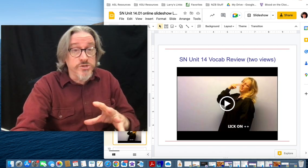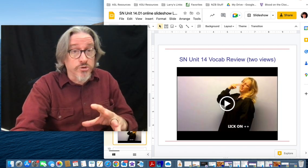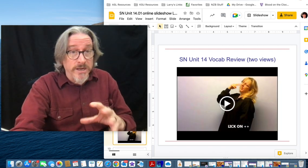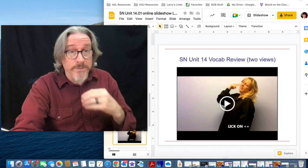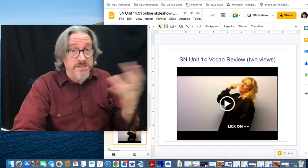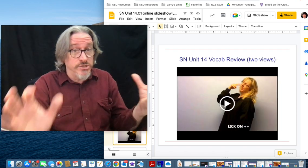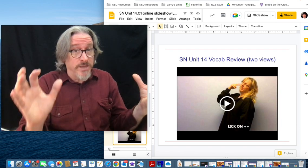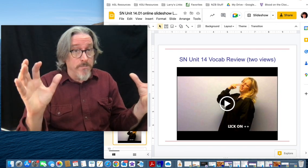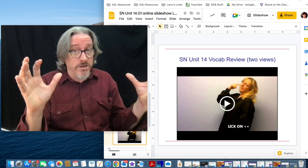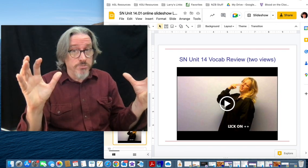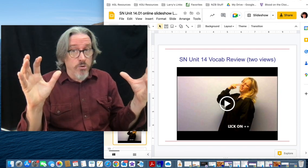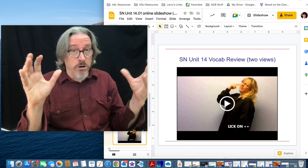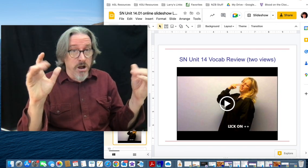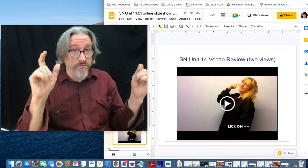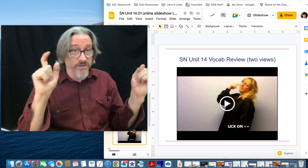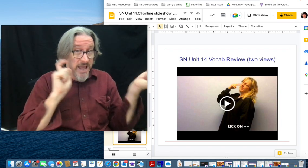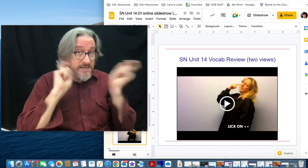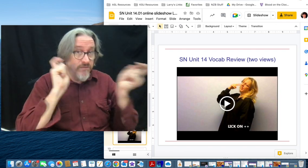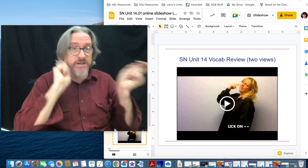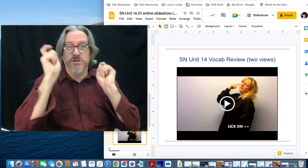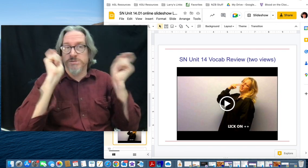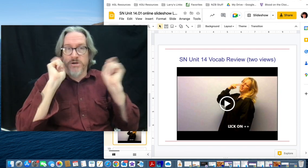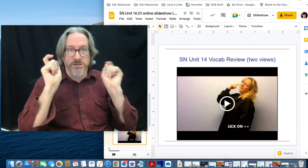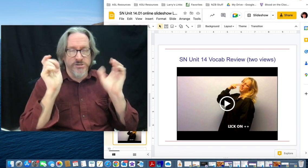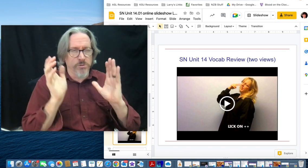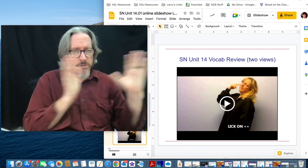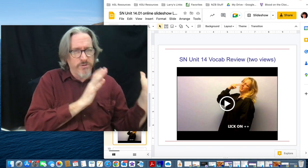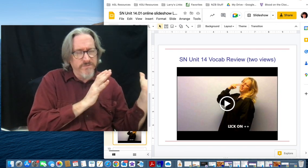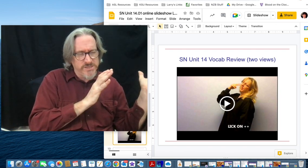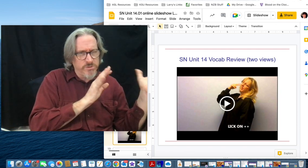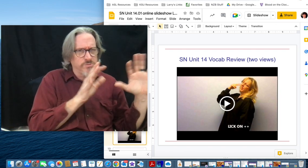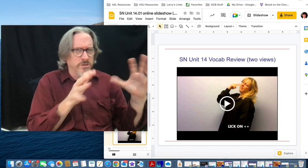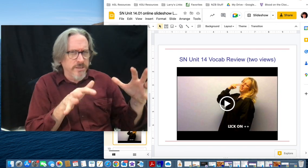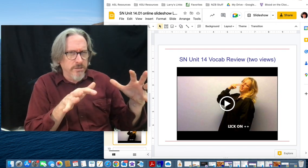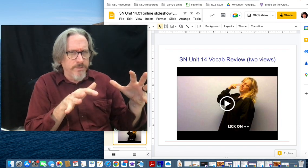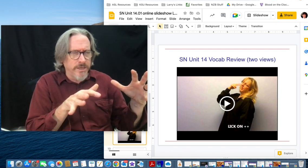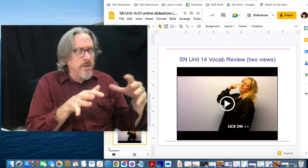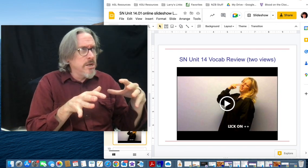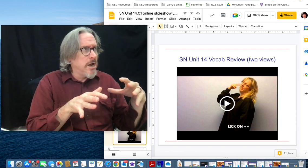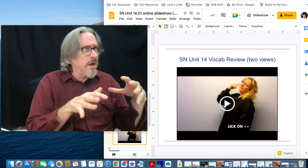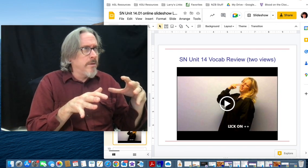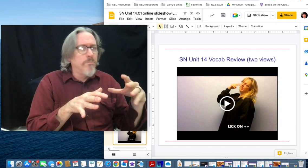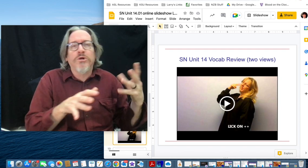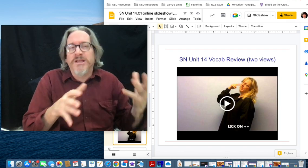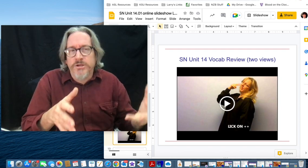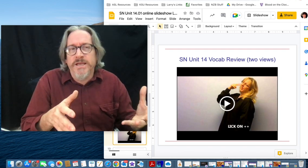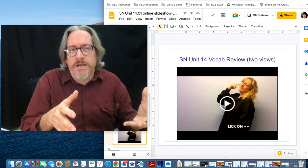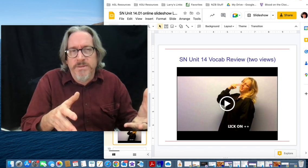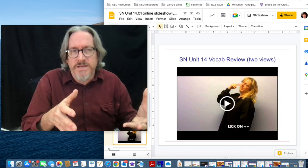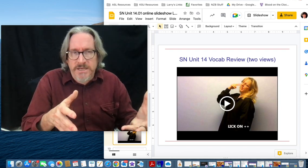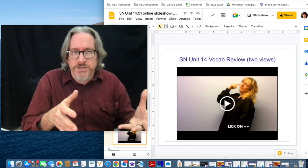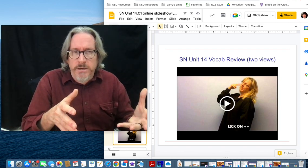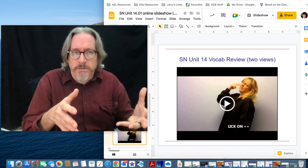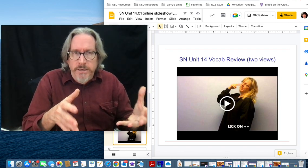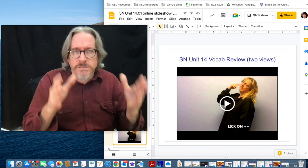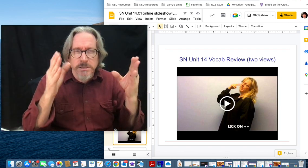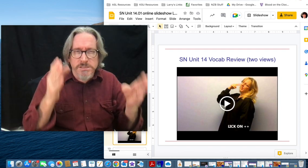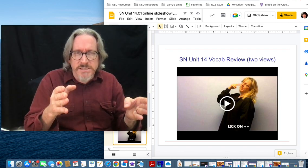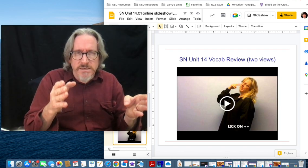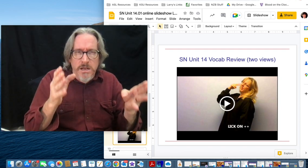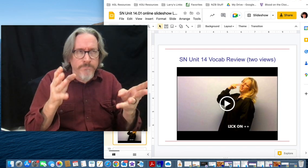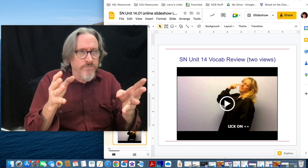This one's great because you get much more of the ASL facial expressions, where the previous ones were a little bit more like looking it up in the dictionary, right?